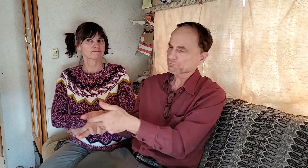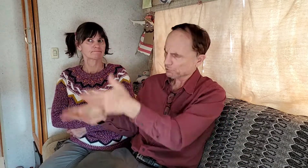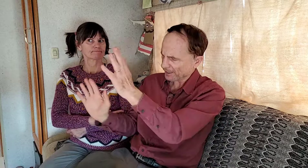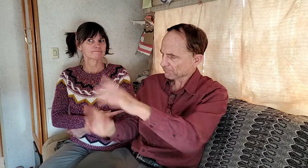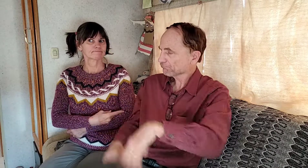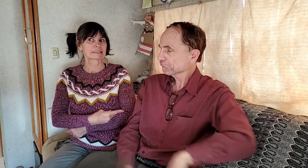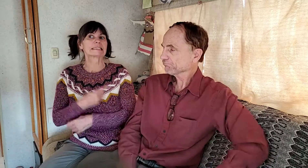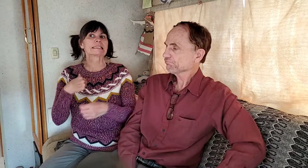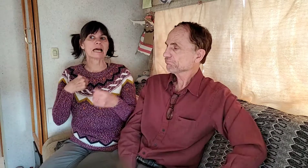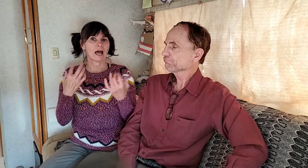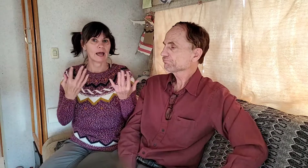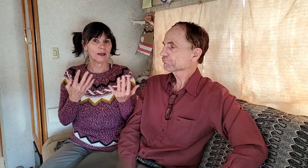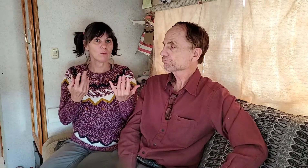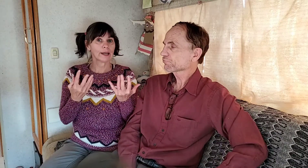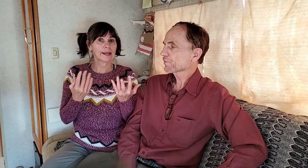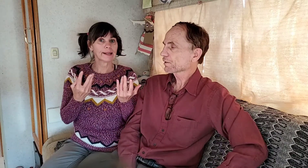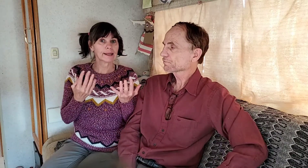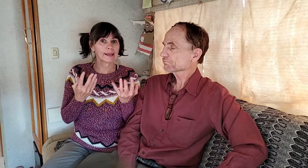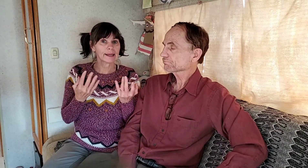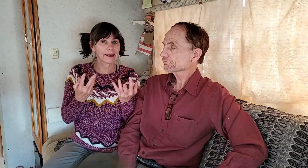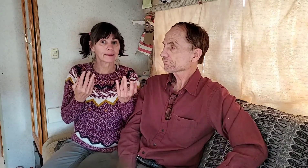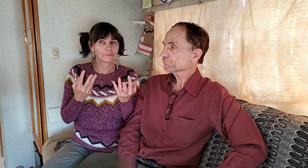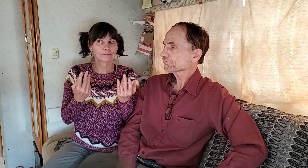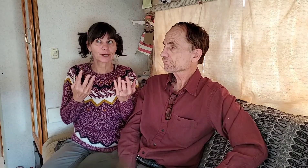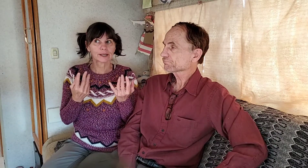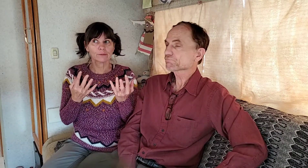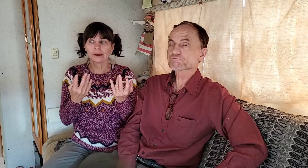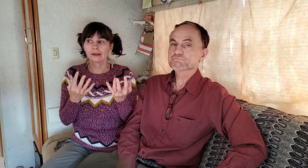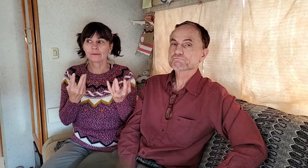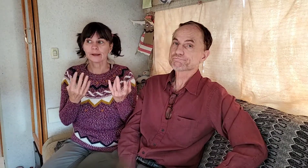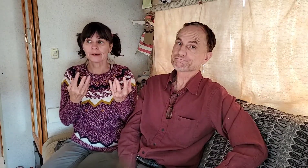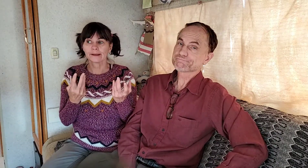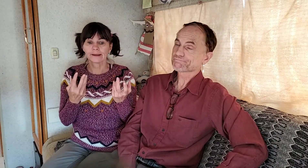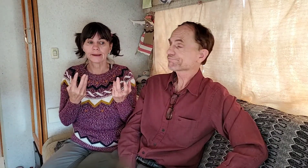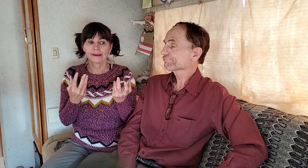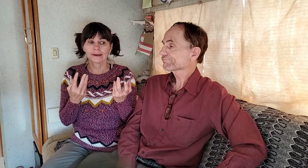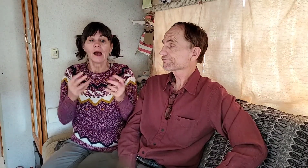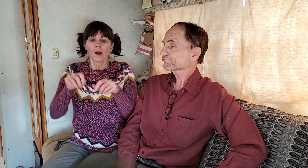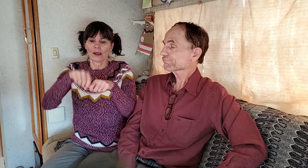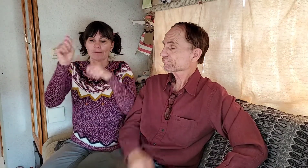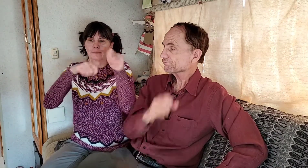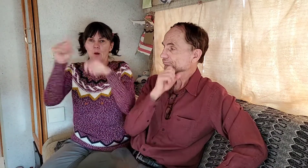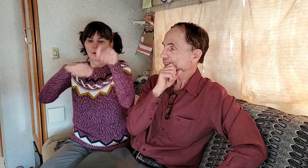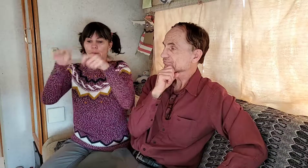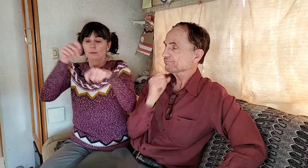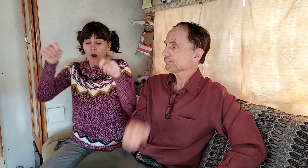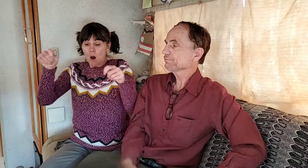ahead. I'm waiting. Waiting, waiting, waiting. Okay, open.